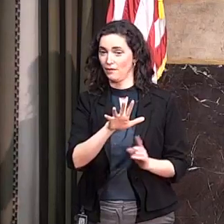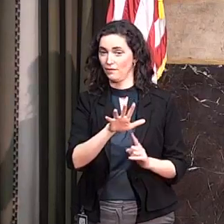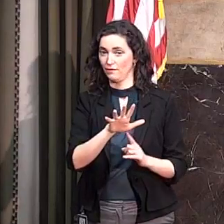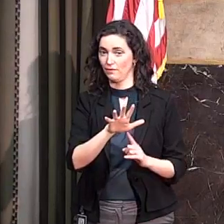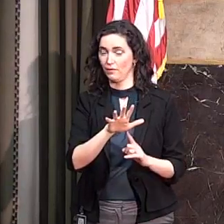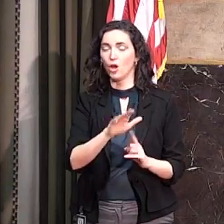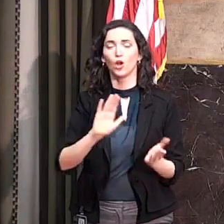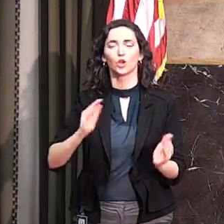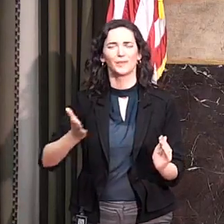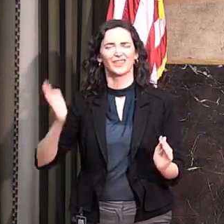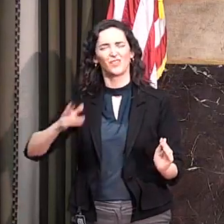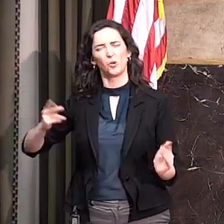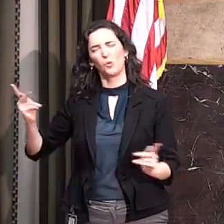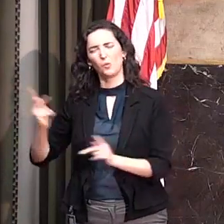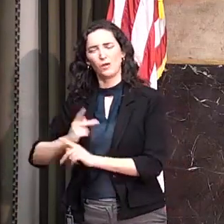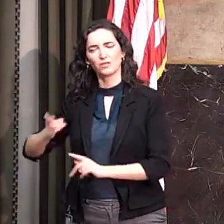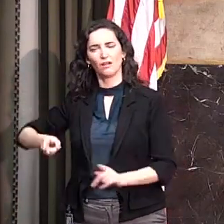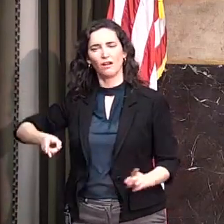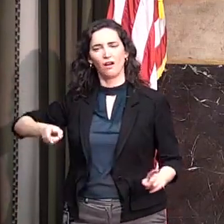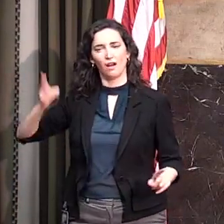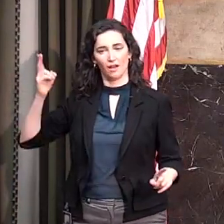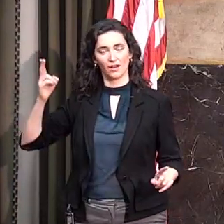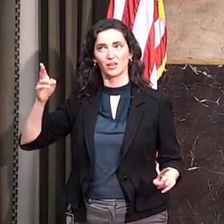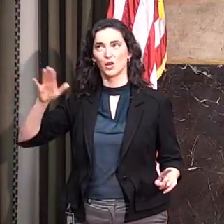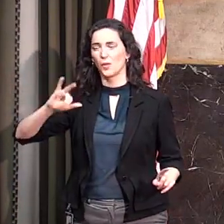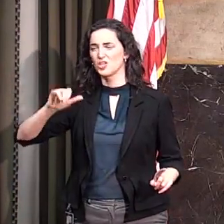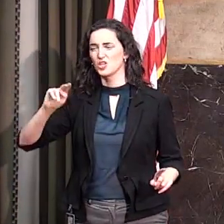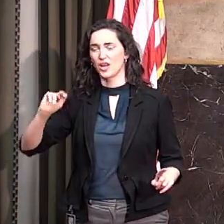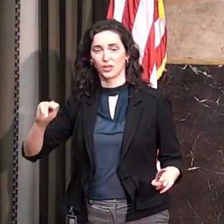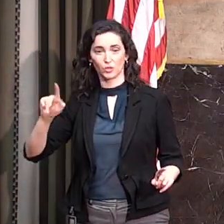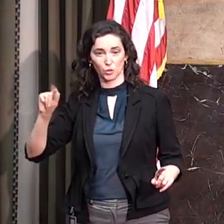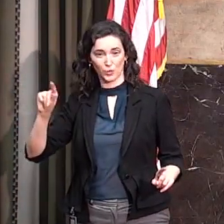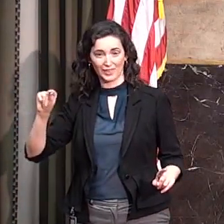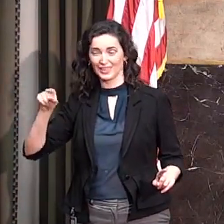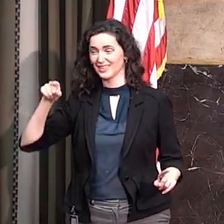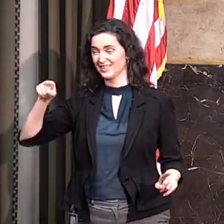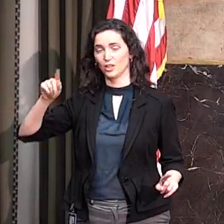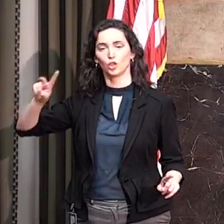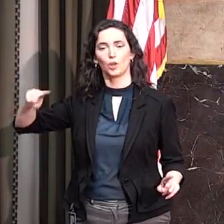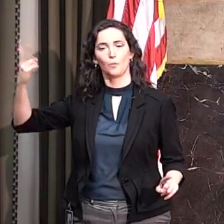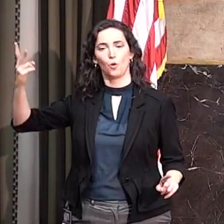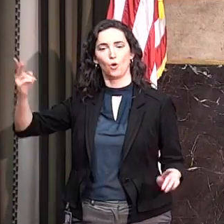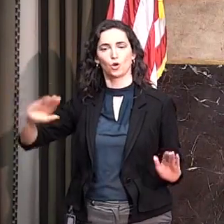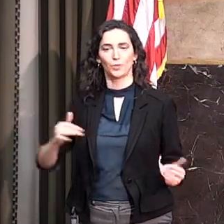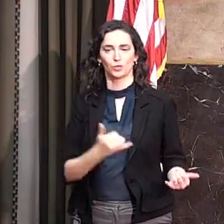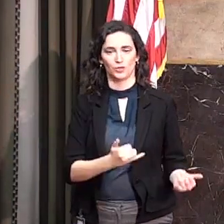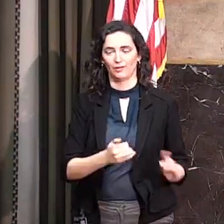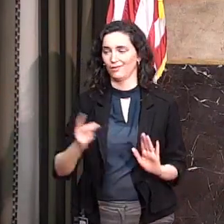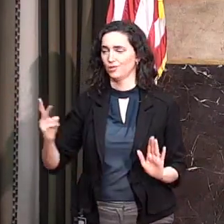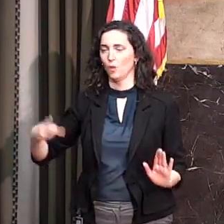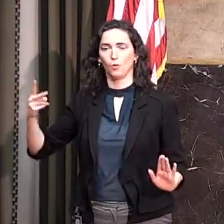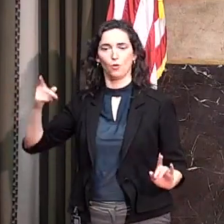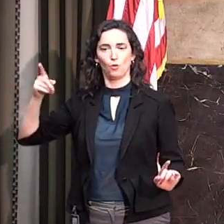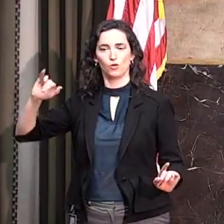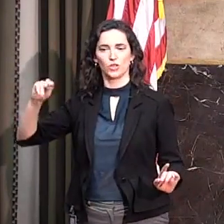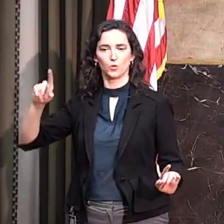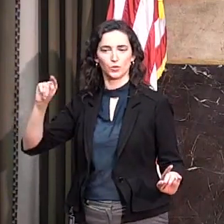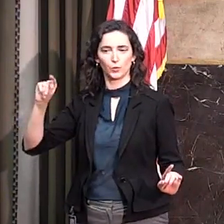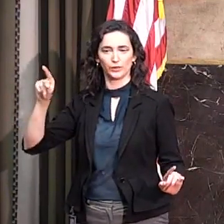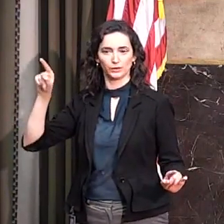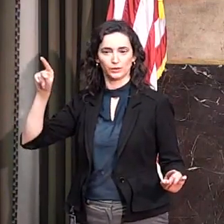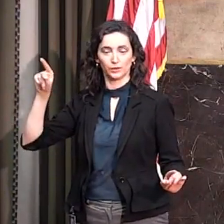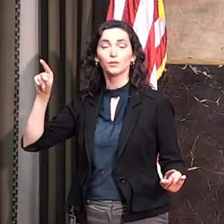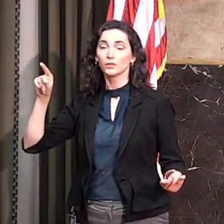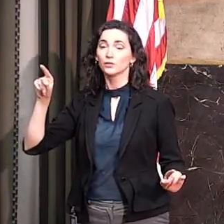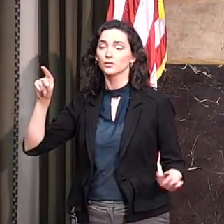of our peak hospitalization from right around January the 20th, when we reached that peak.